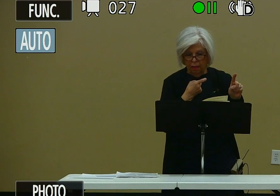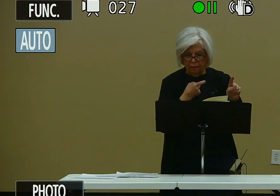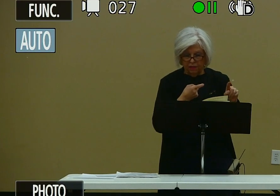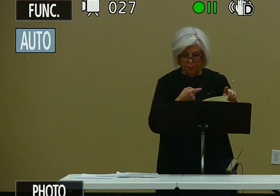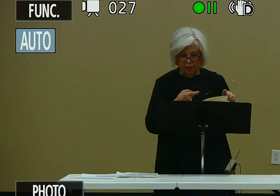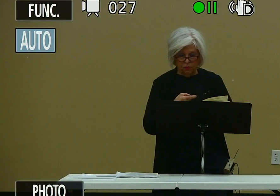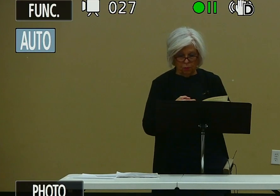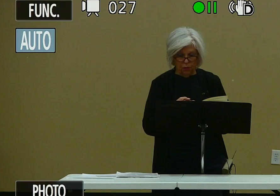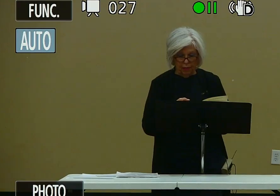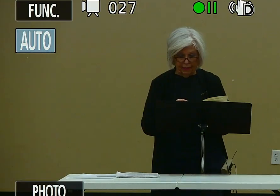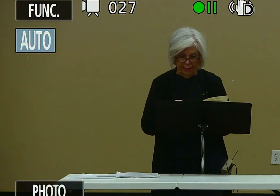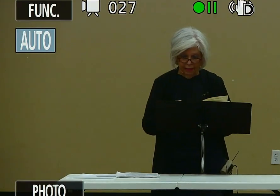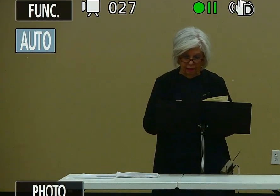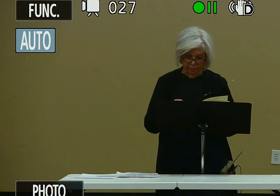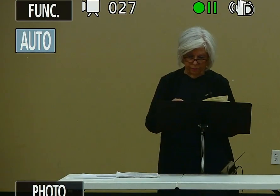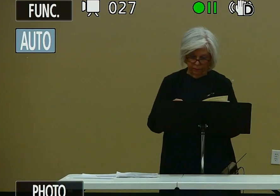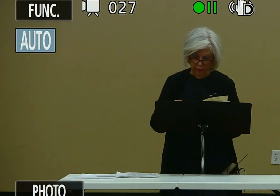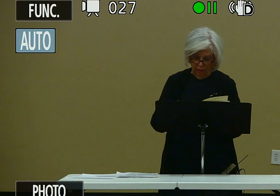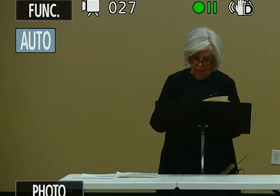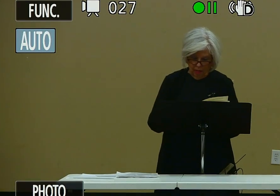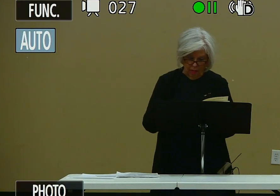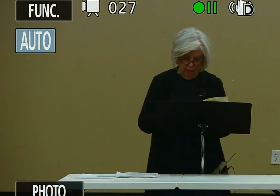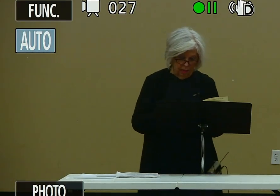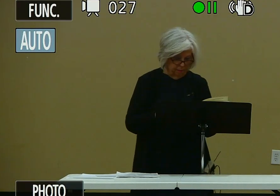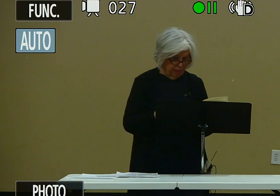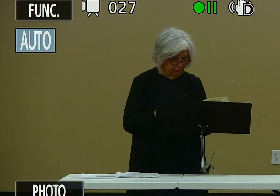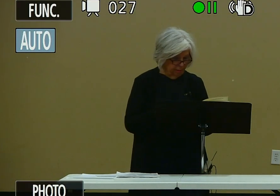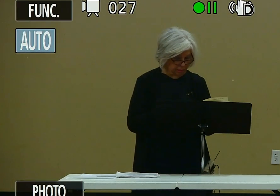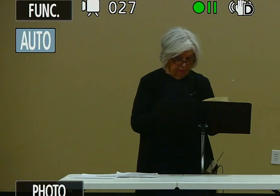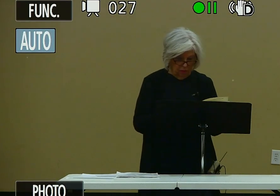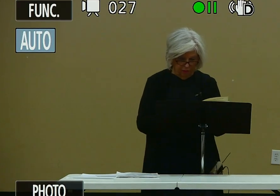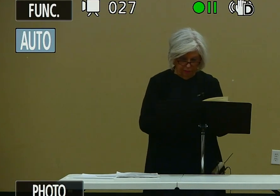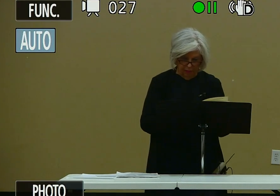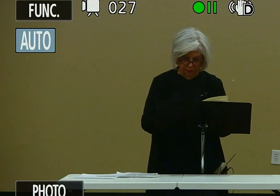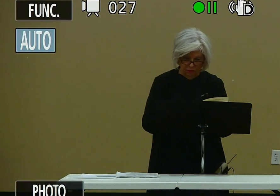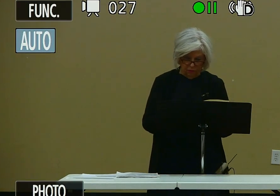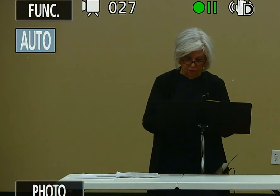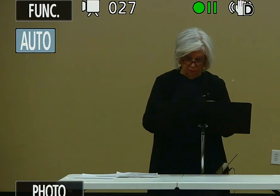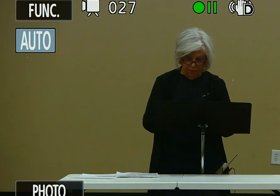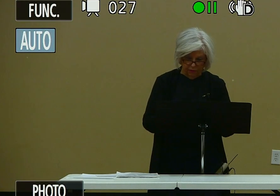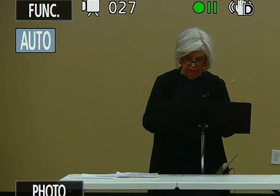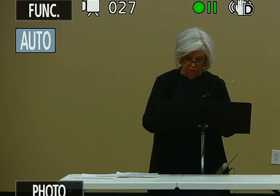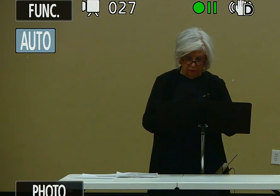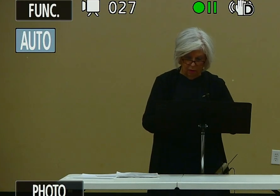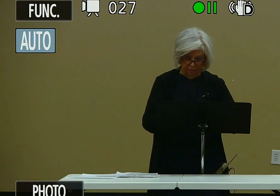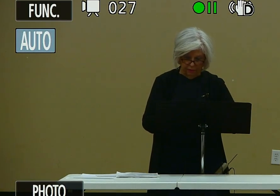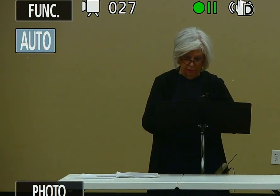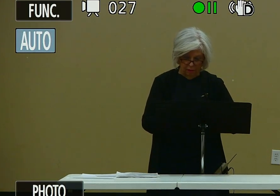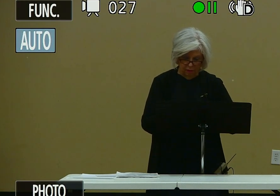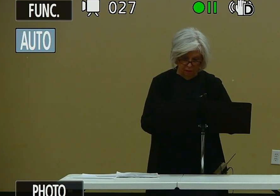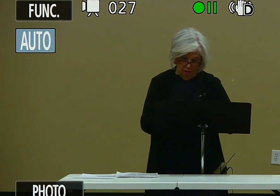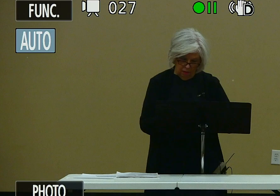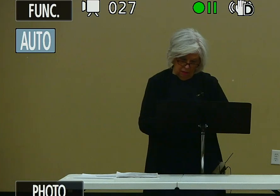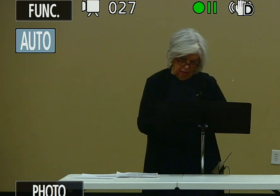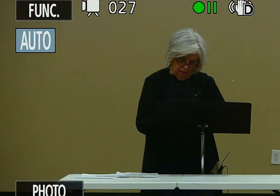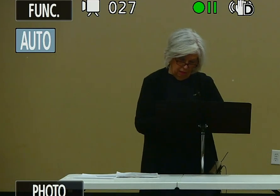Next page, the word again, and in my notes I've got this could also be the sign for often